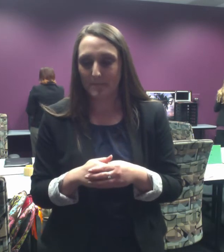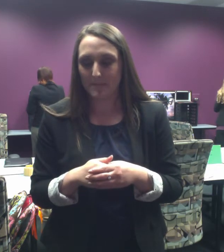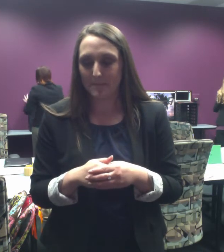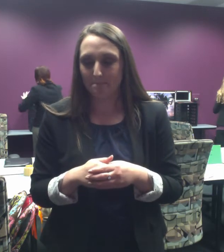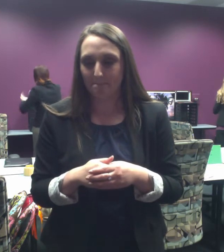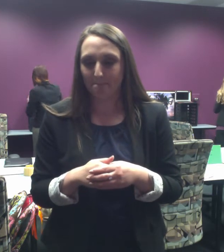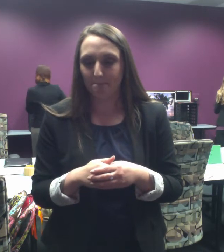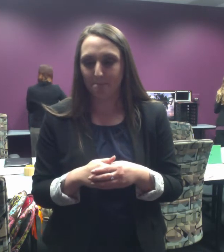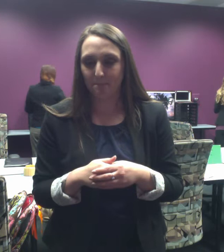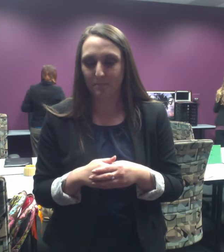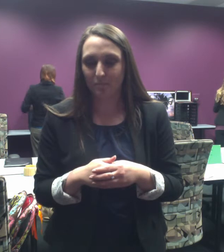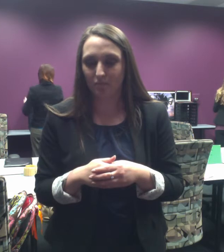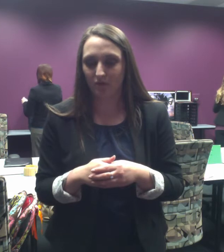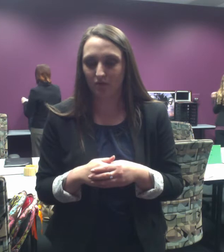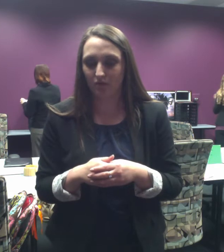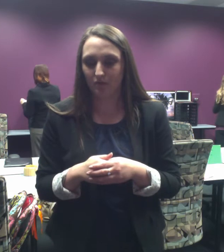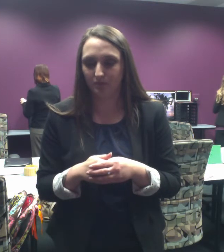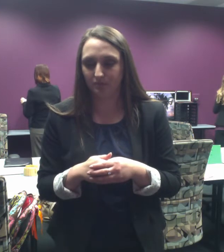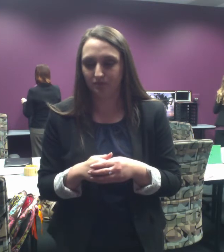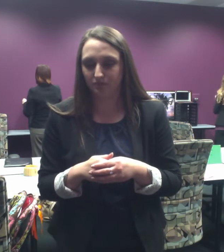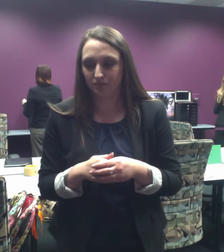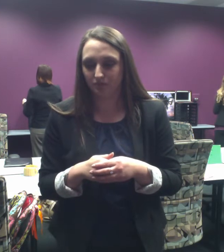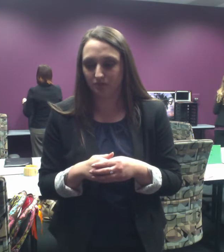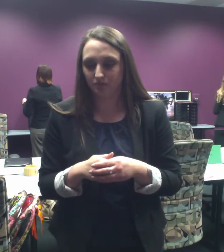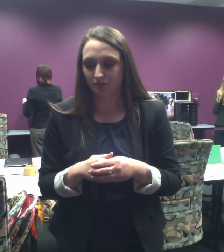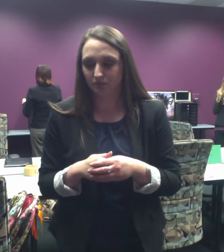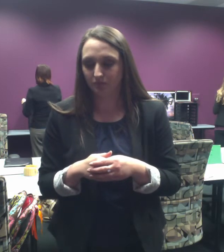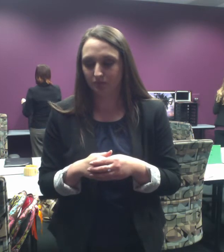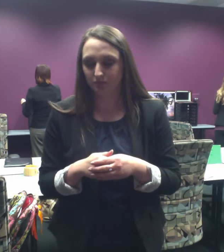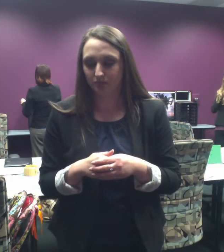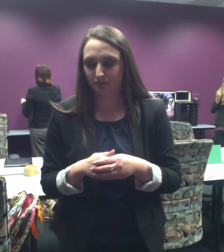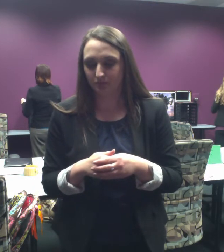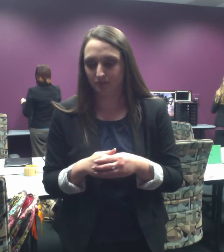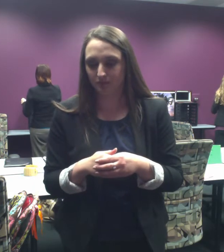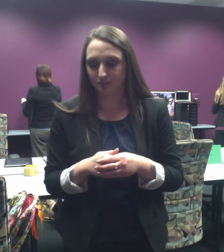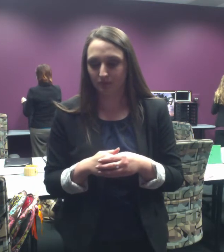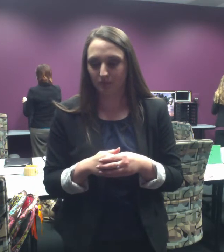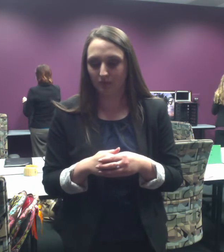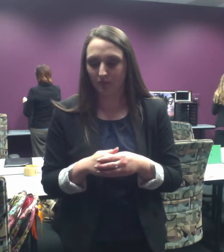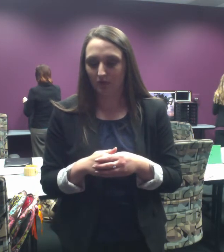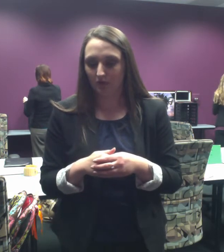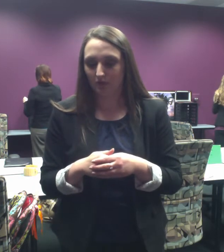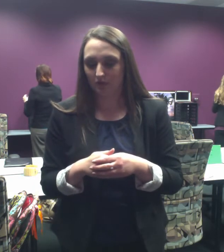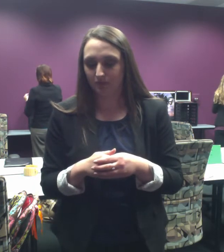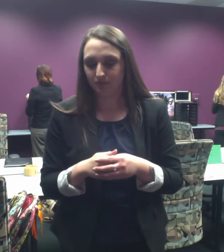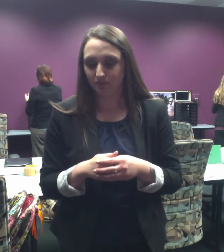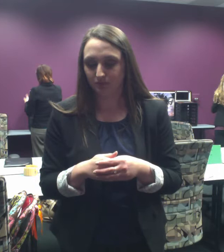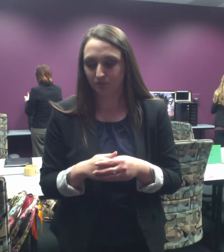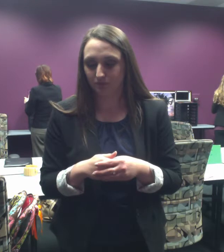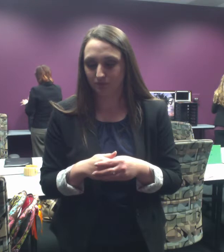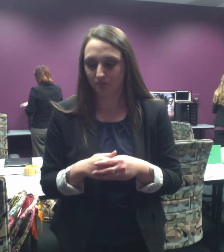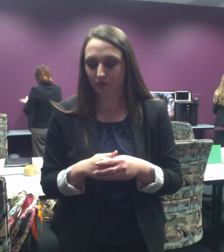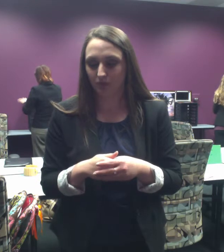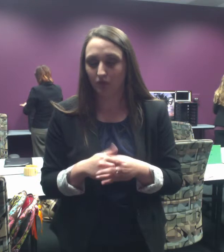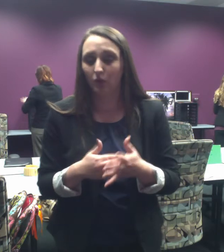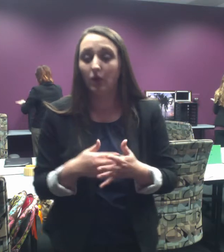ones moving quickly have more space between the molecules. The cold ones are usually kind of bunched up.